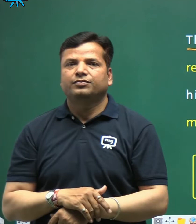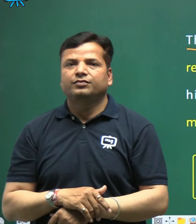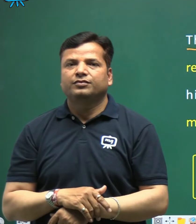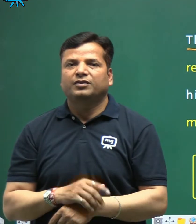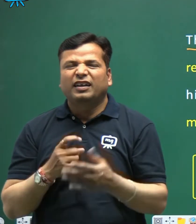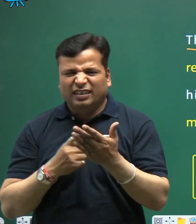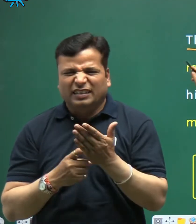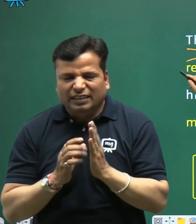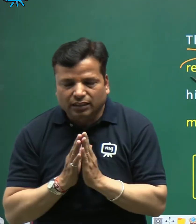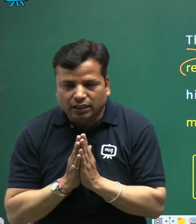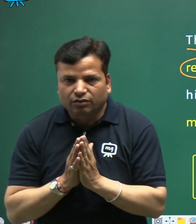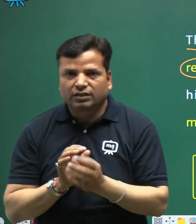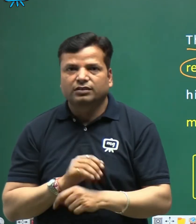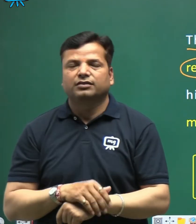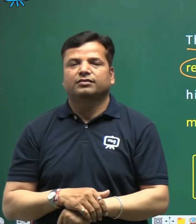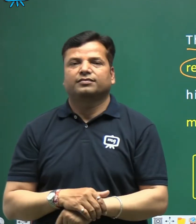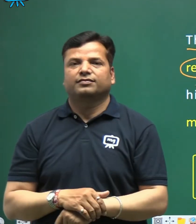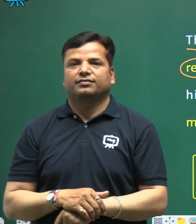requested